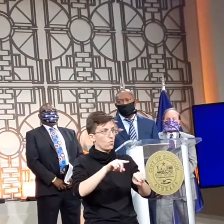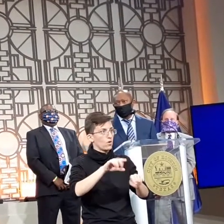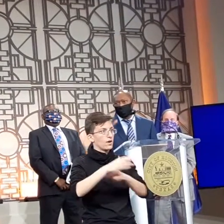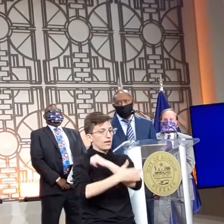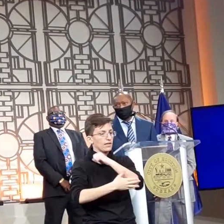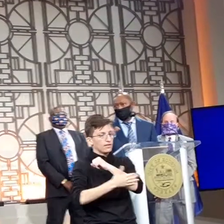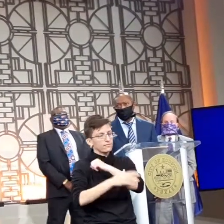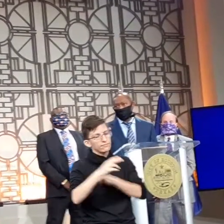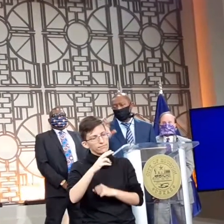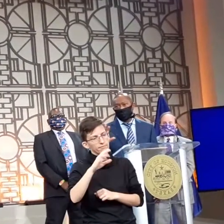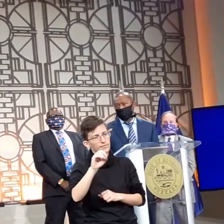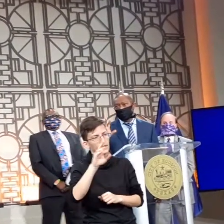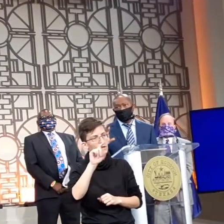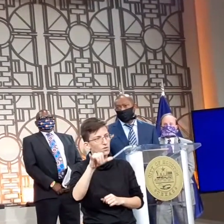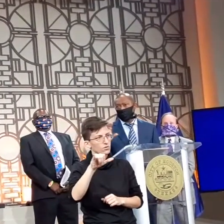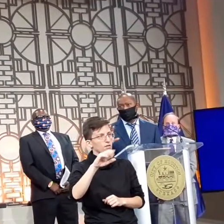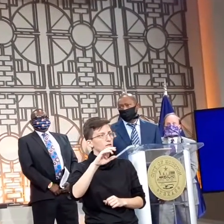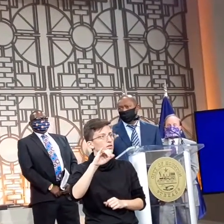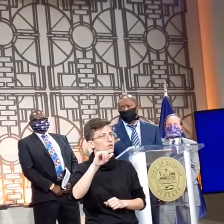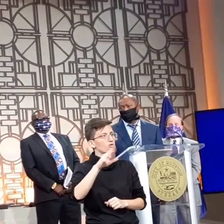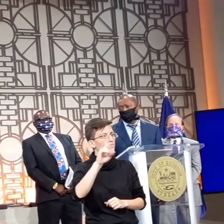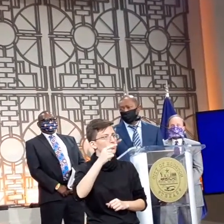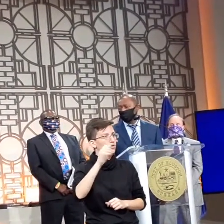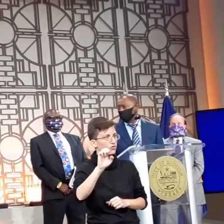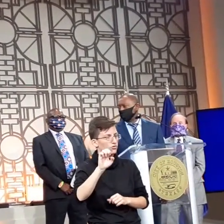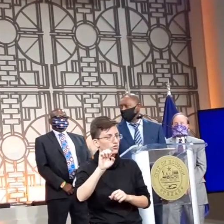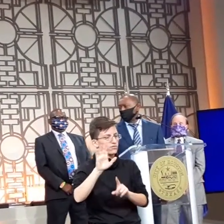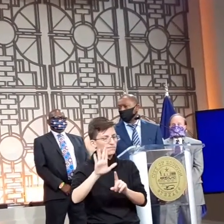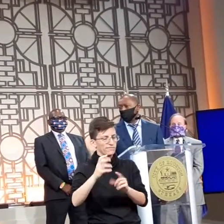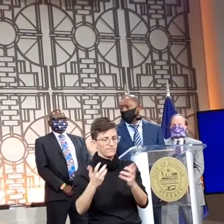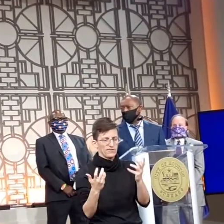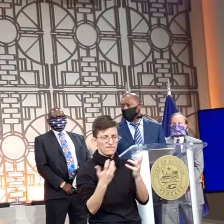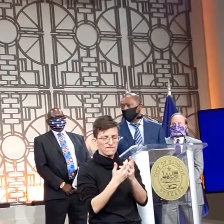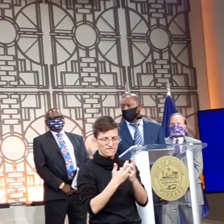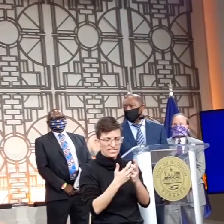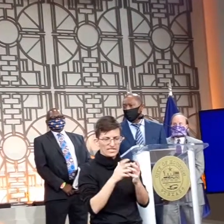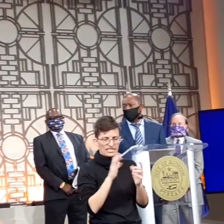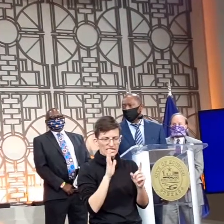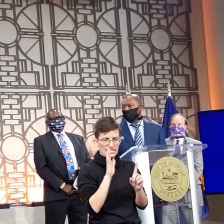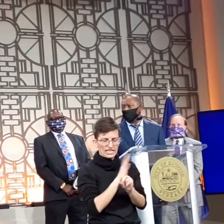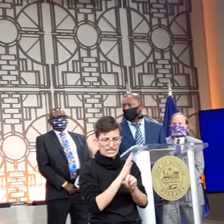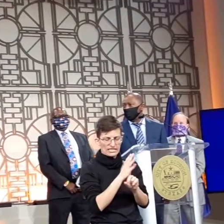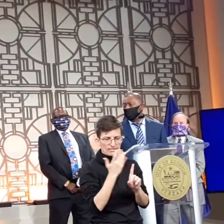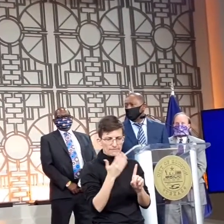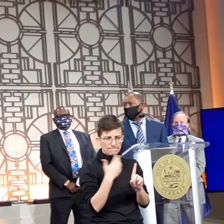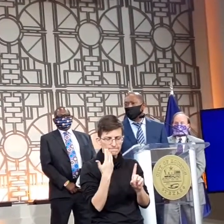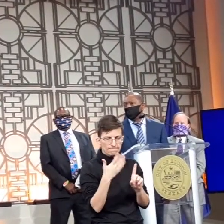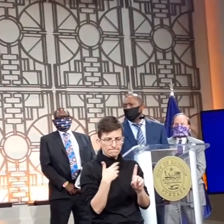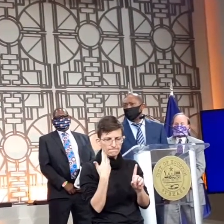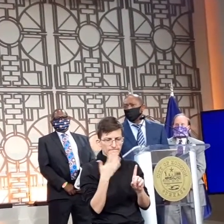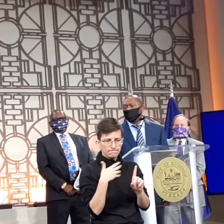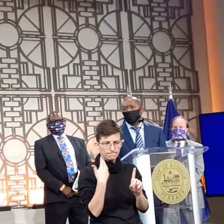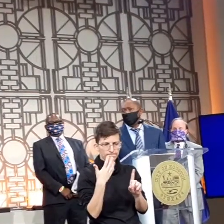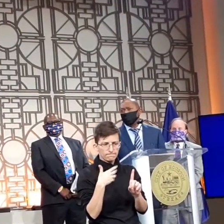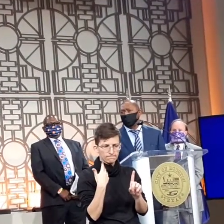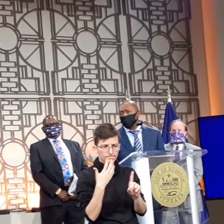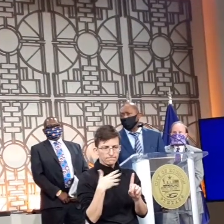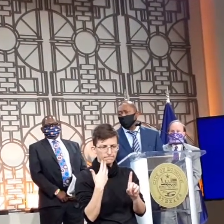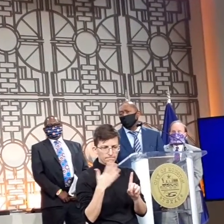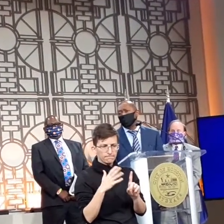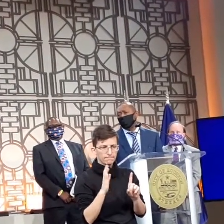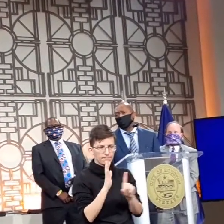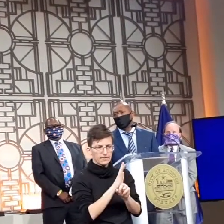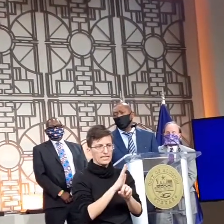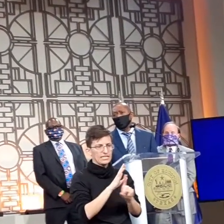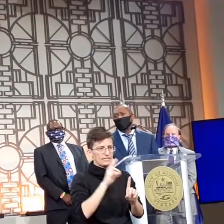fit within his, what's the word I'm looking for? Fit within his